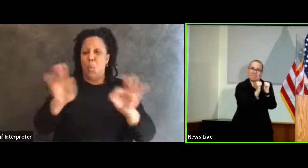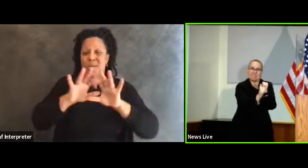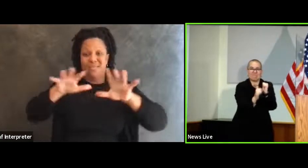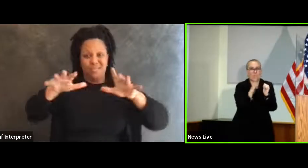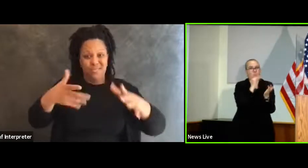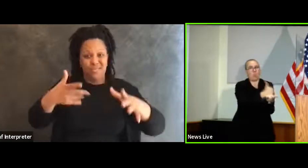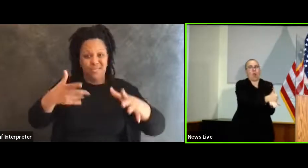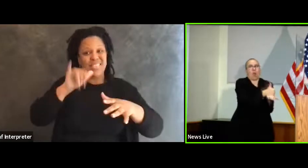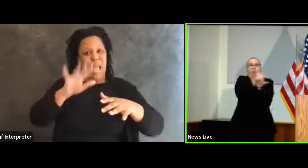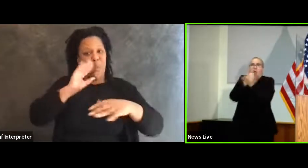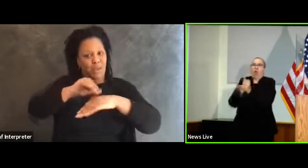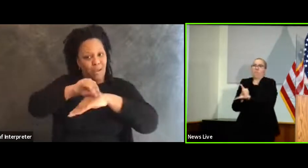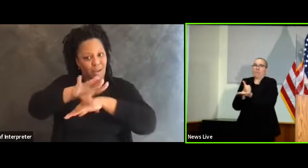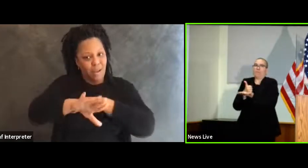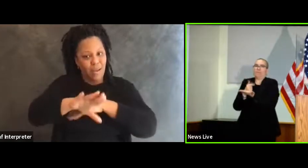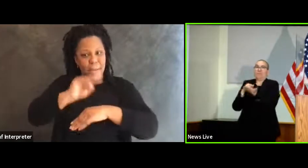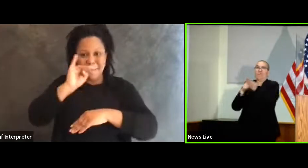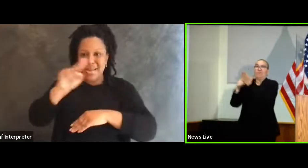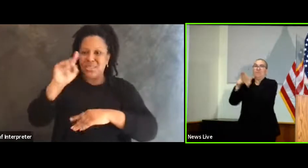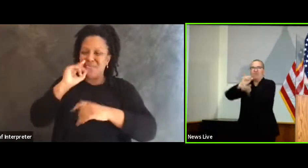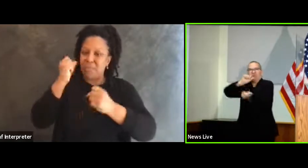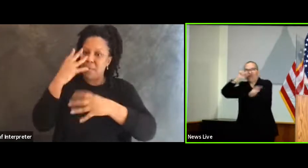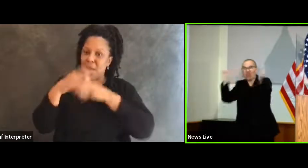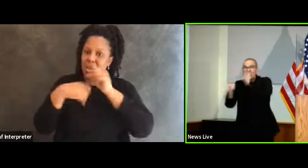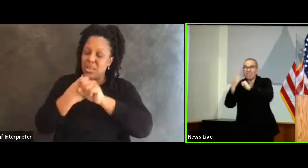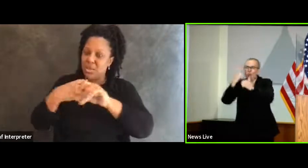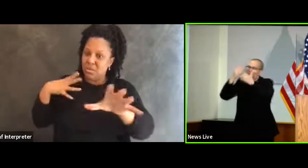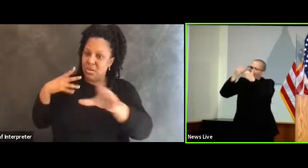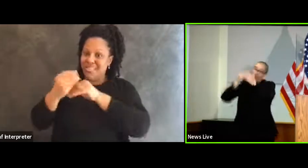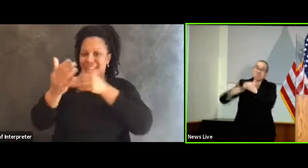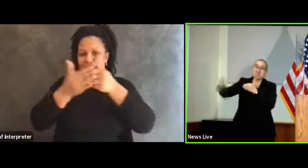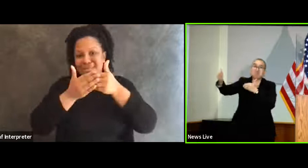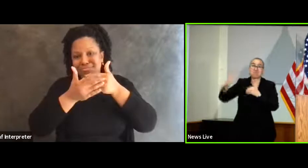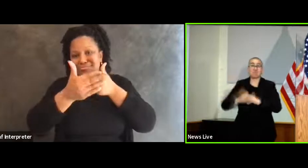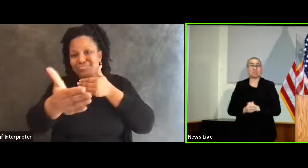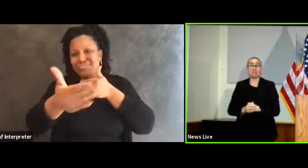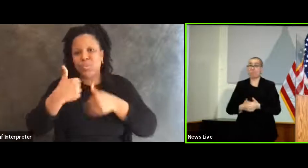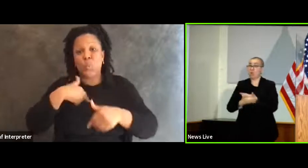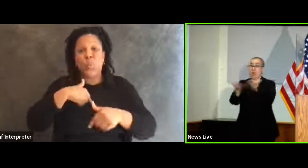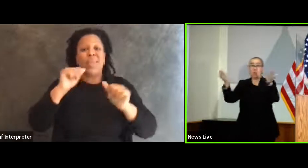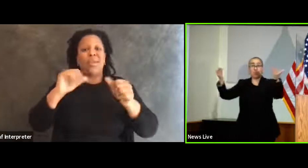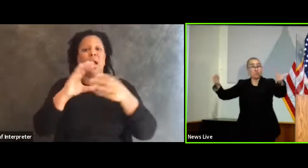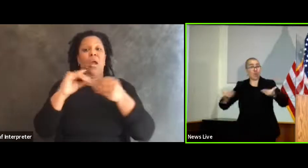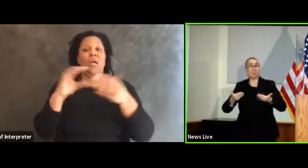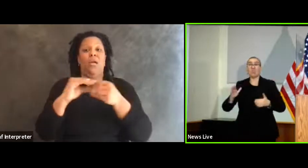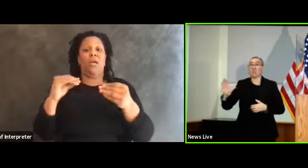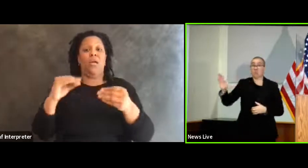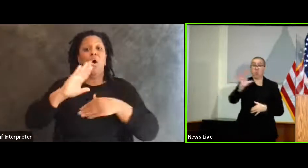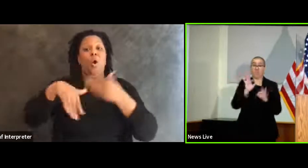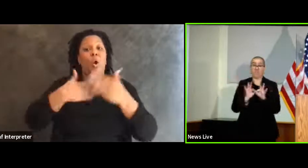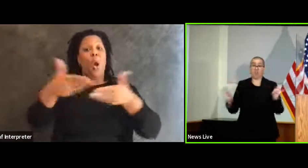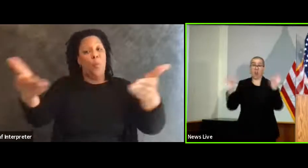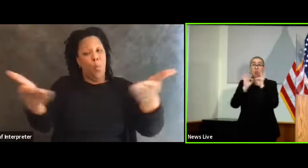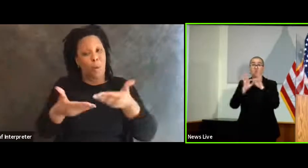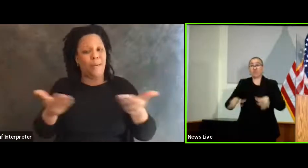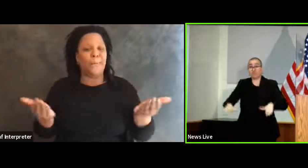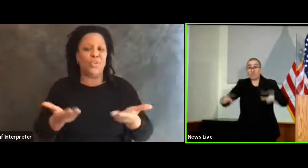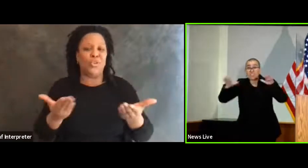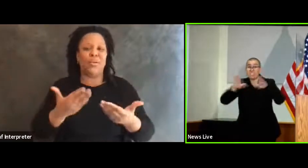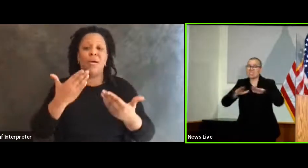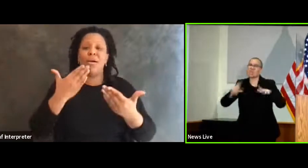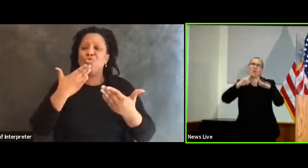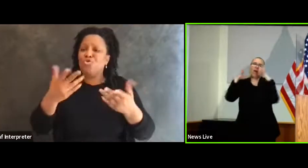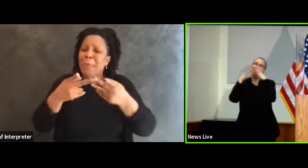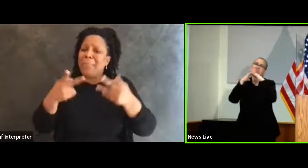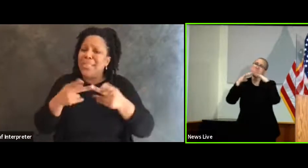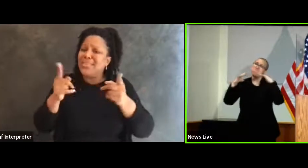to come. This is a moment to truly say everyone's welcome here, everyone's valued. This is a place to raise your children, the best in the country,